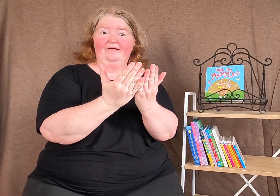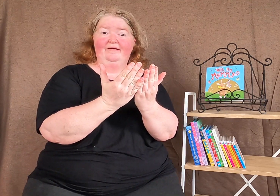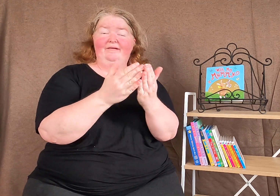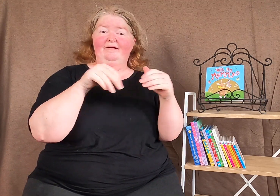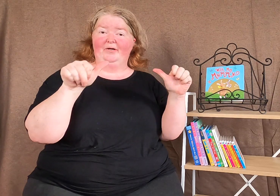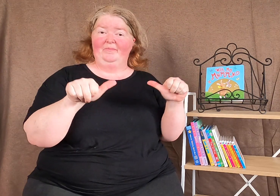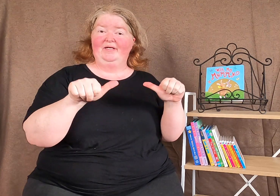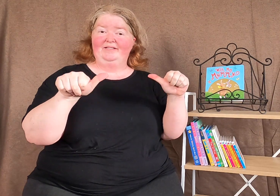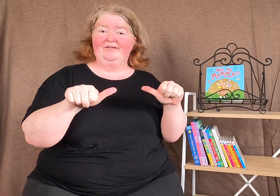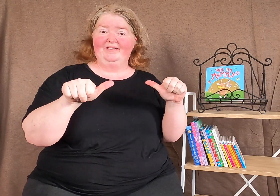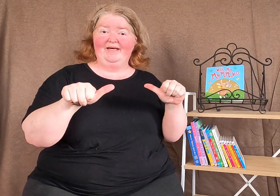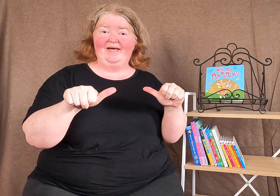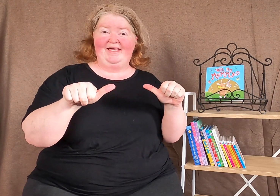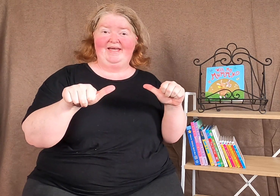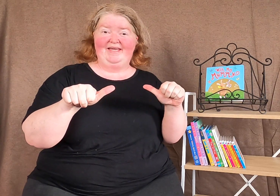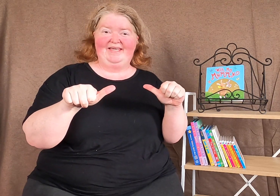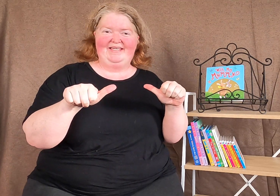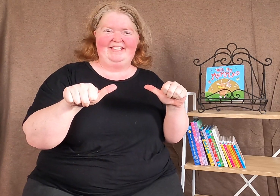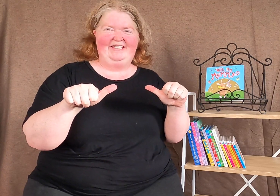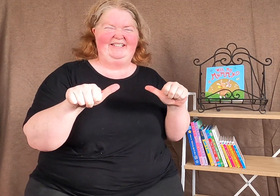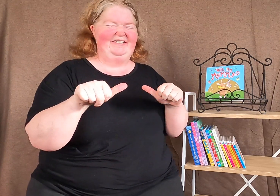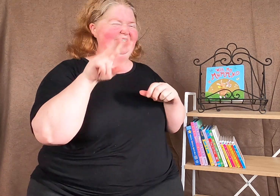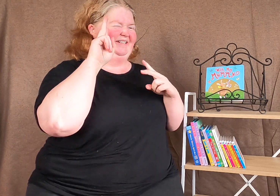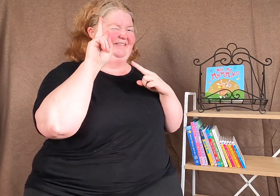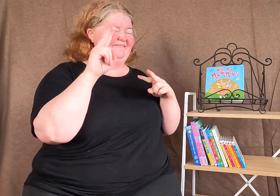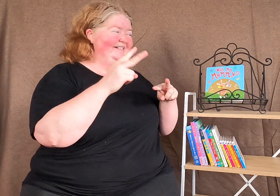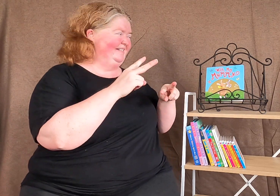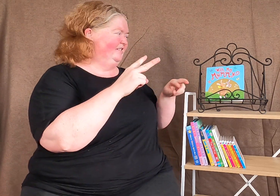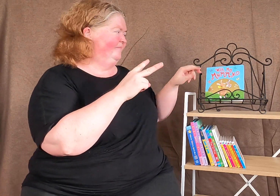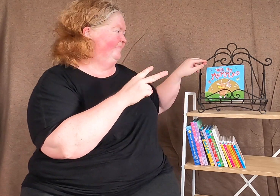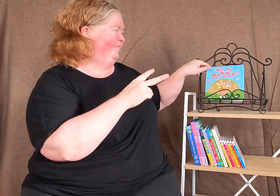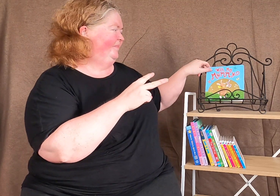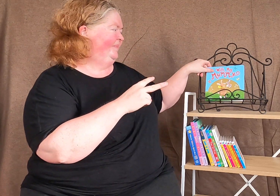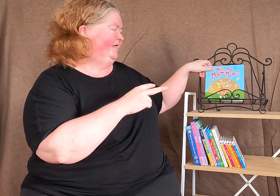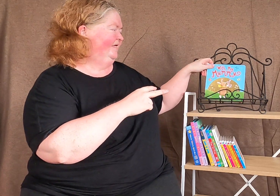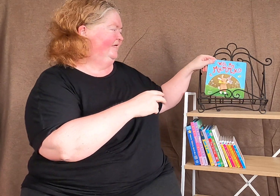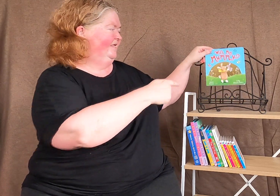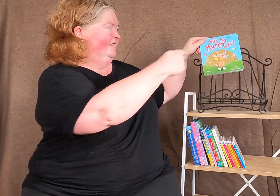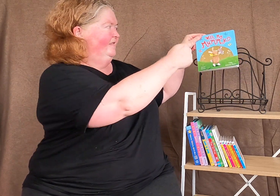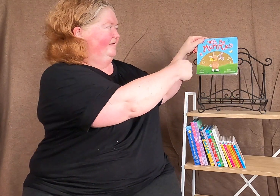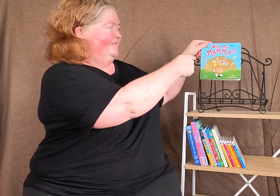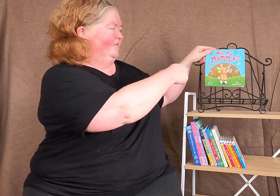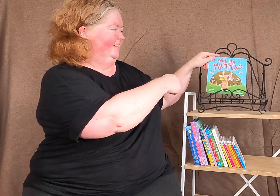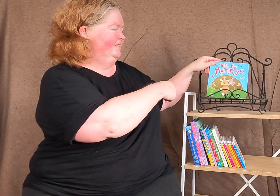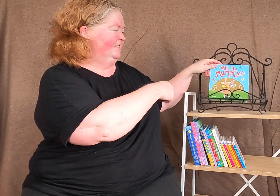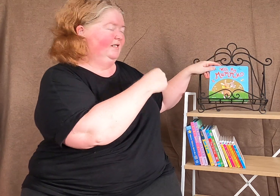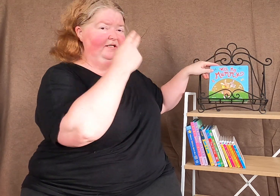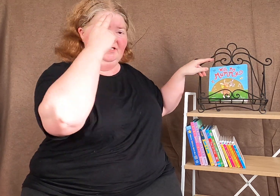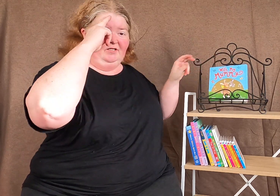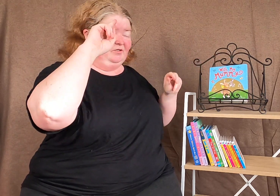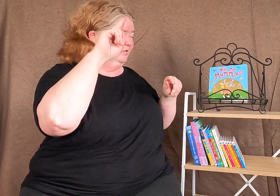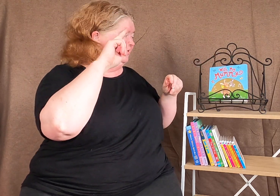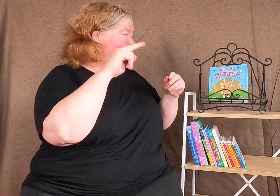Hope that's okay. You gonna watch? This one's called